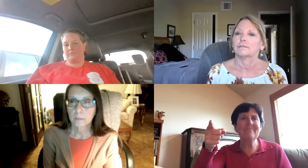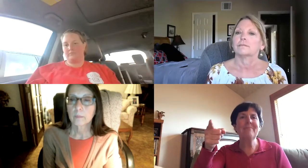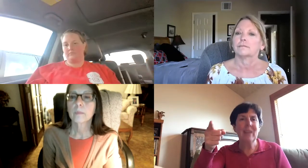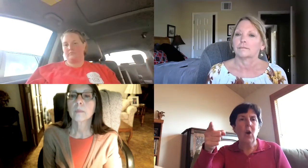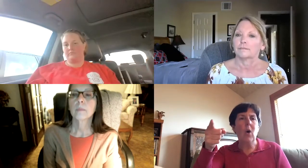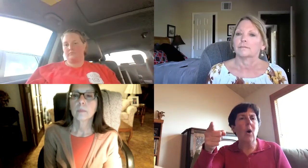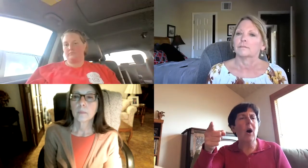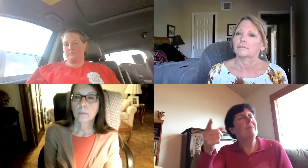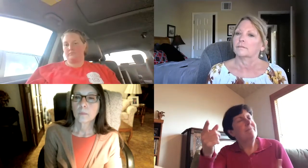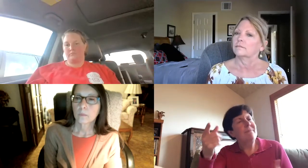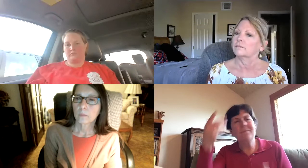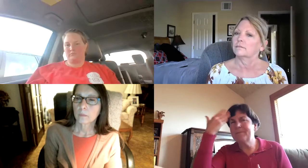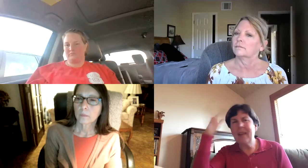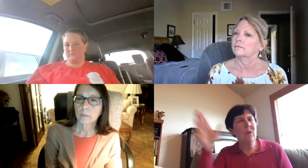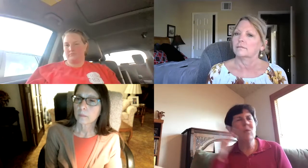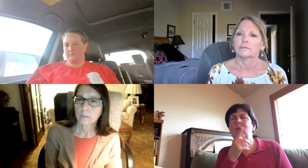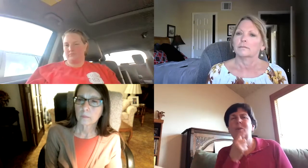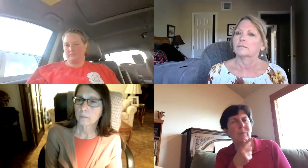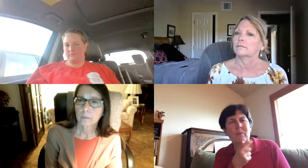mm-hmm, or,